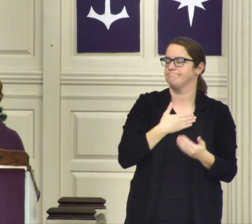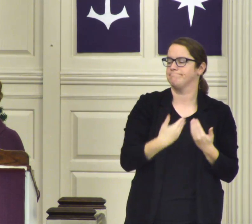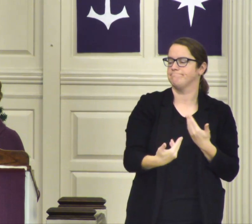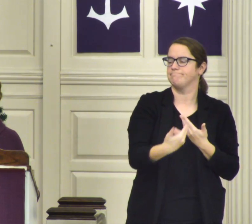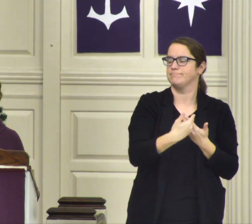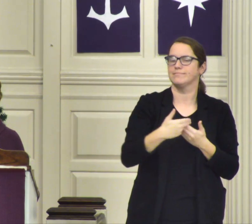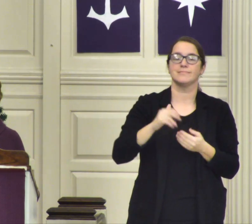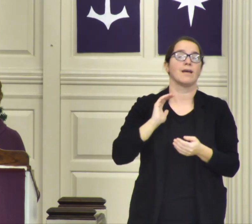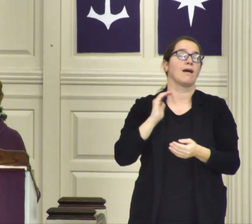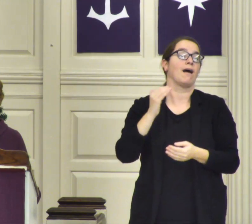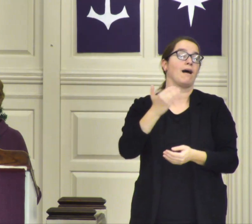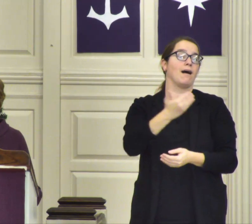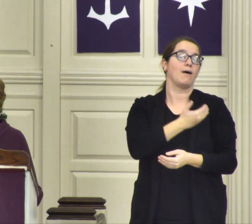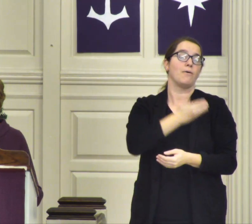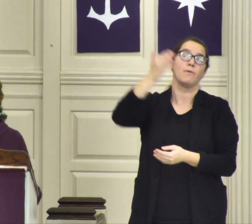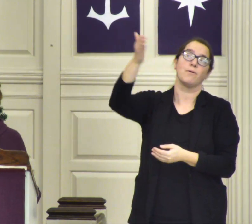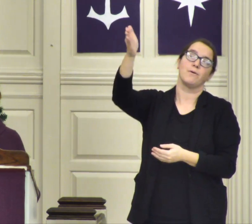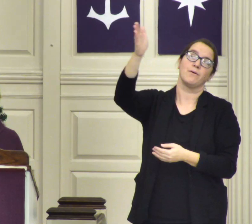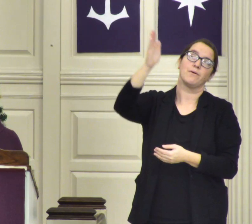save us.